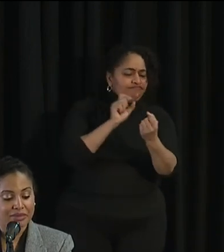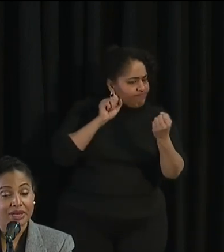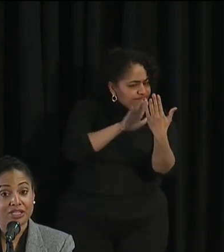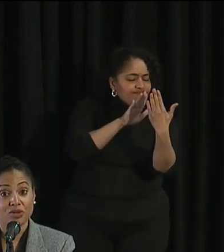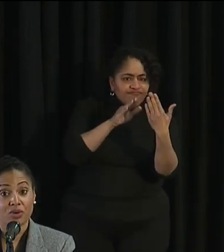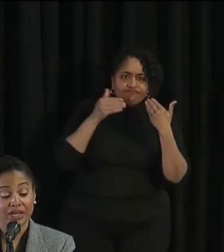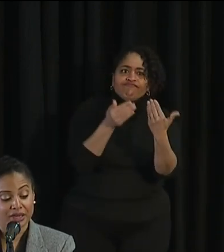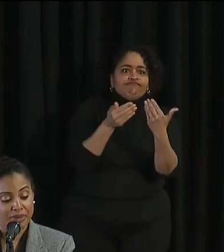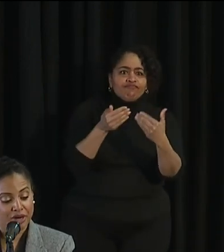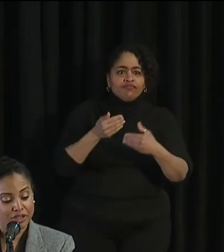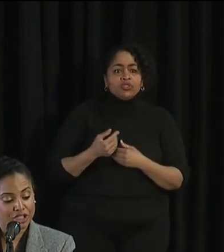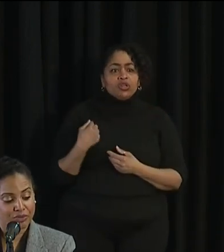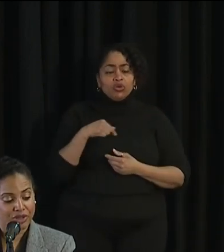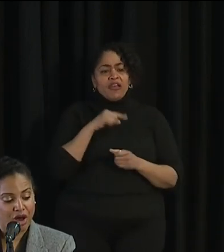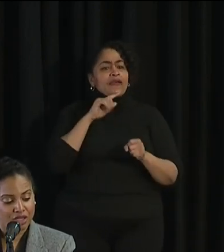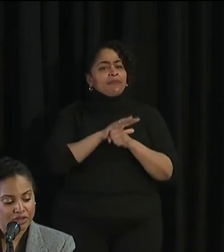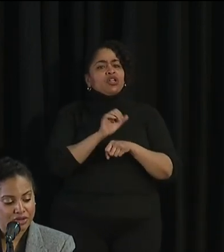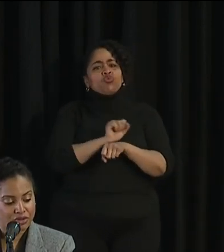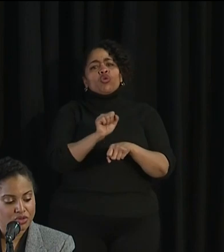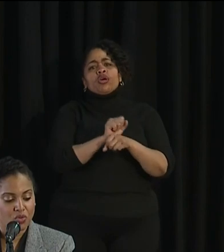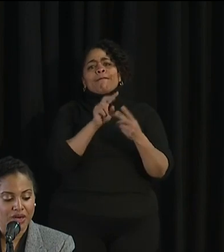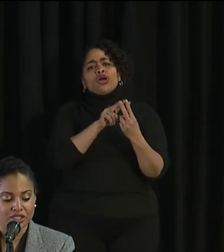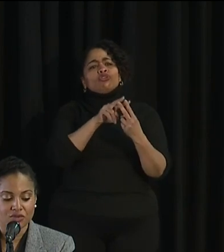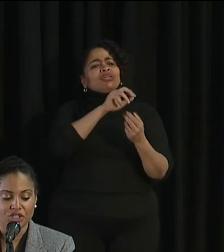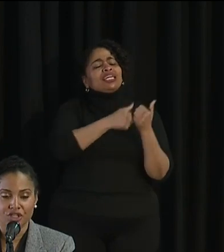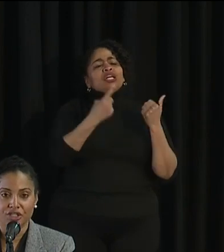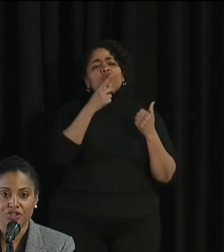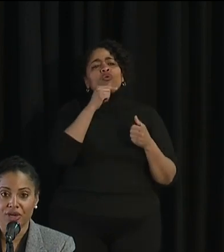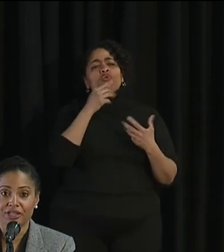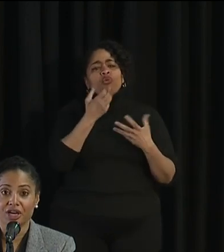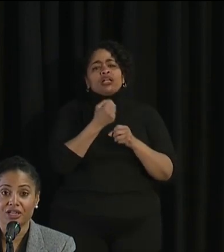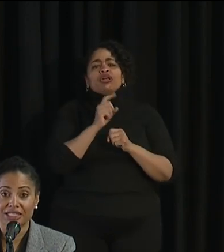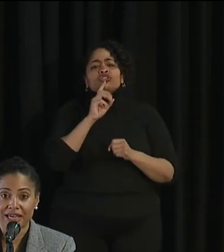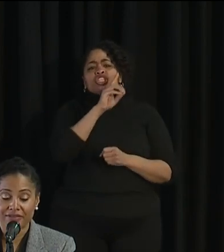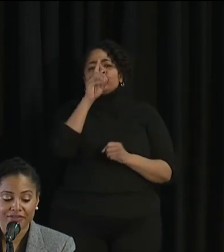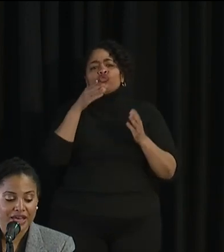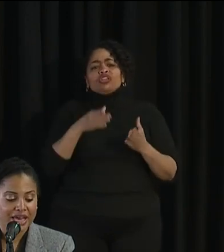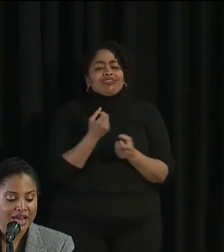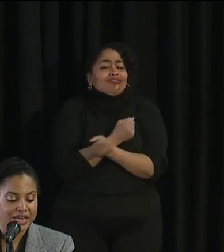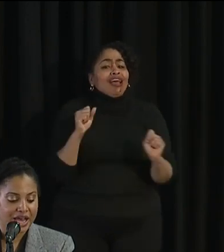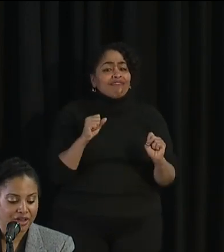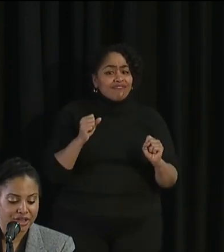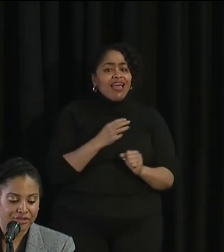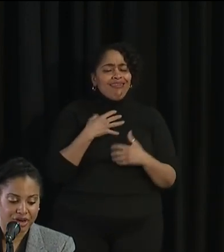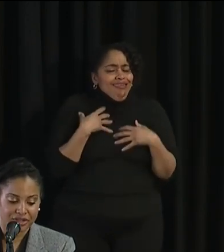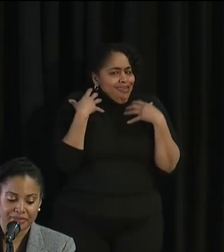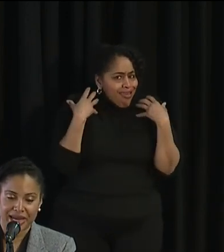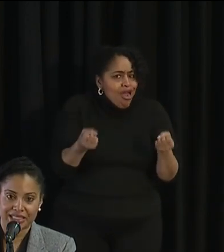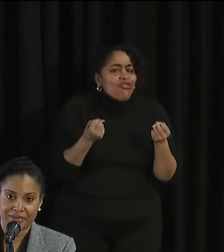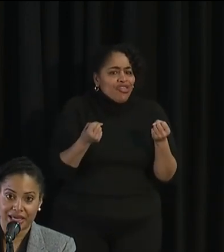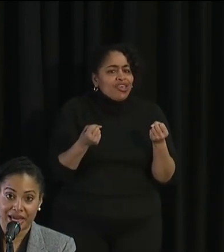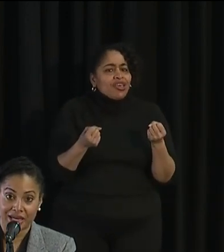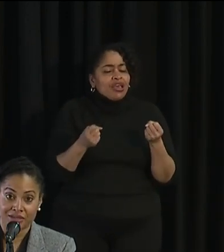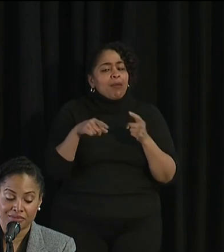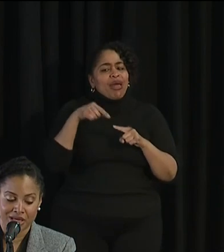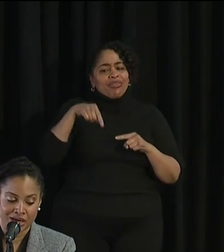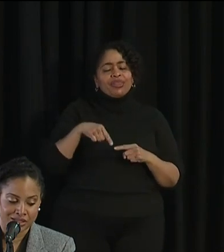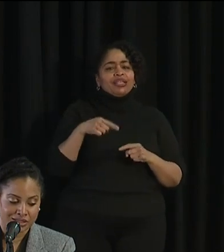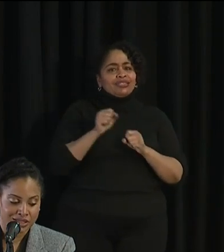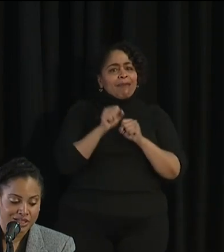is committed to working in partnership with all of those who want to ensure Detroiters are safe and healthy throughout this pandemic